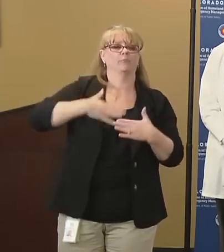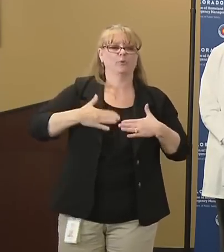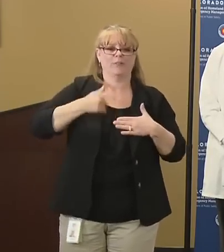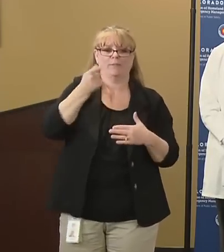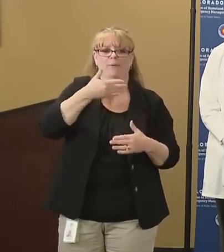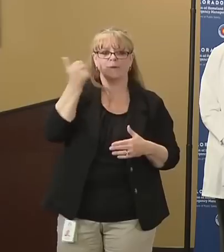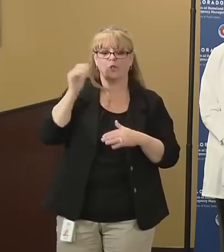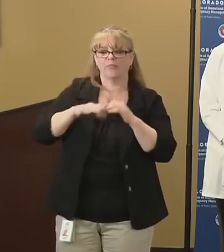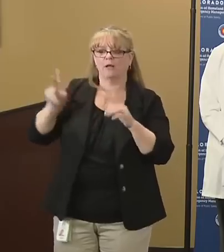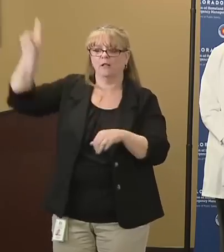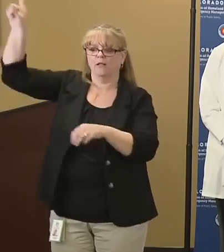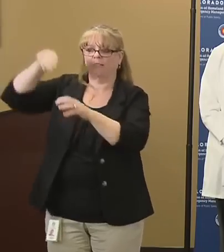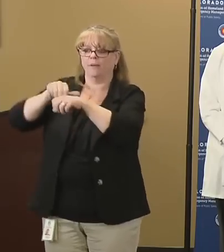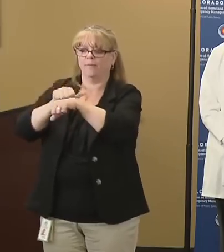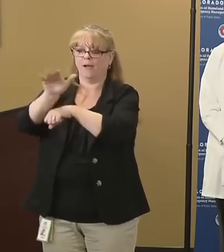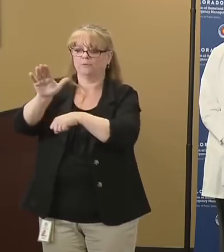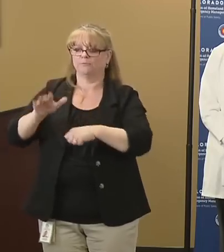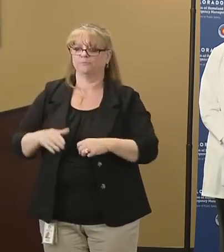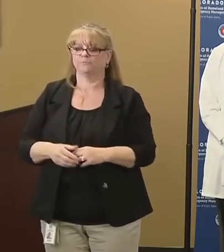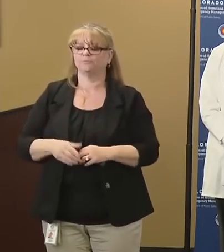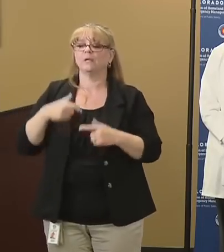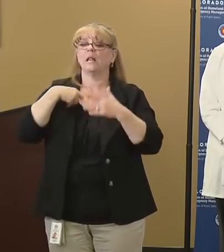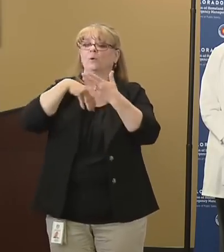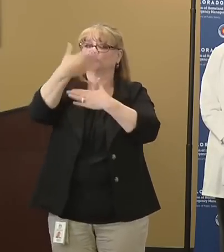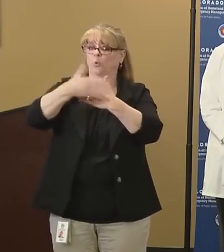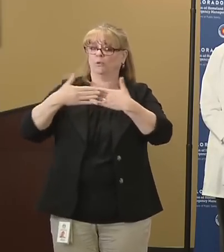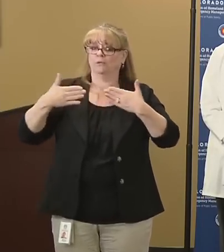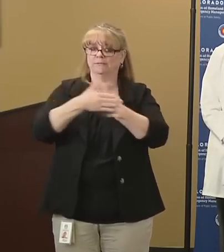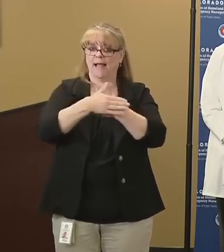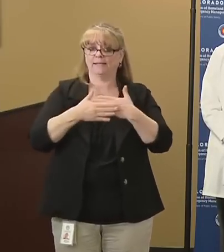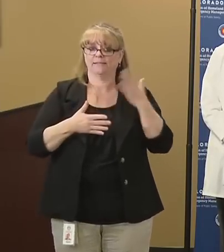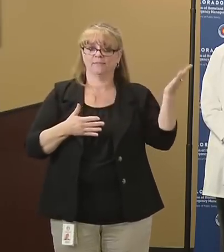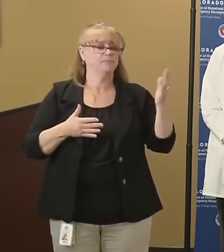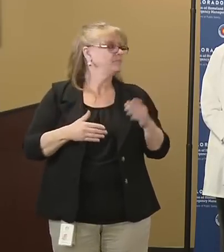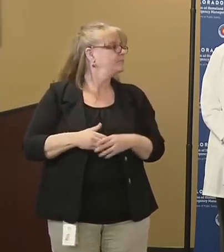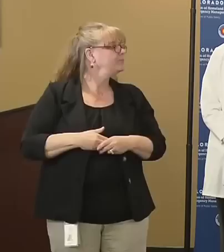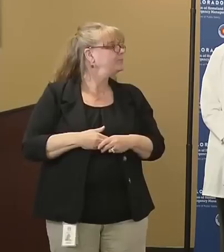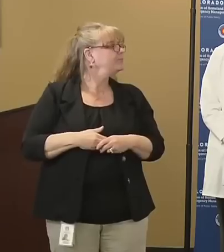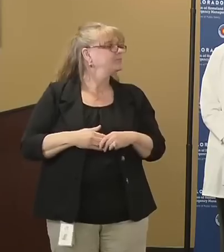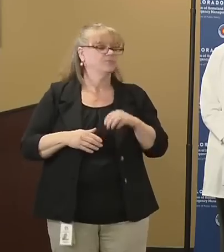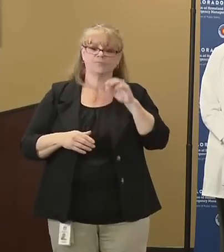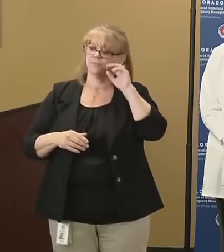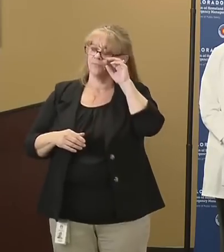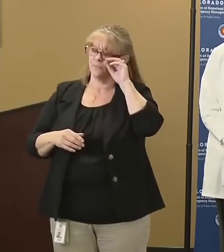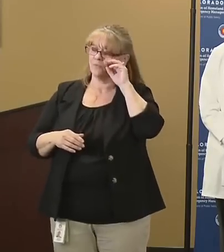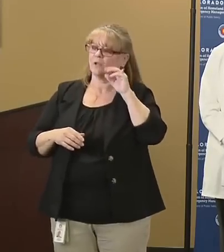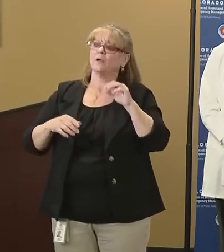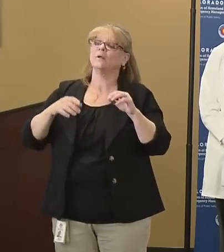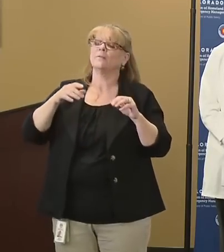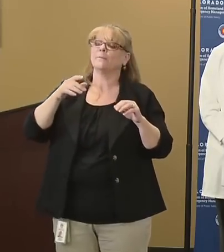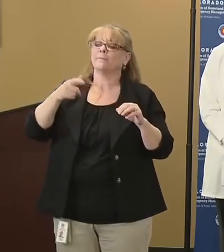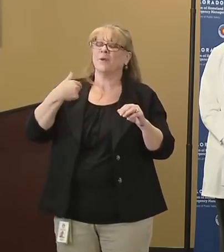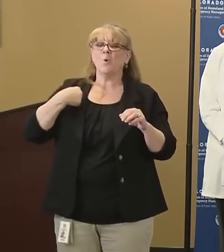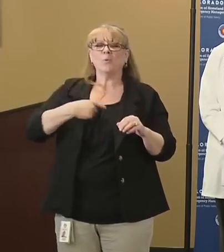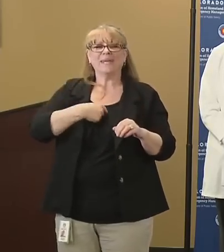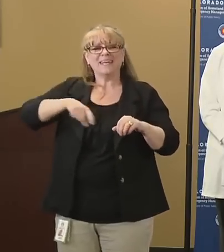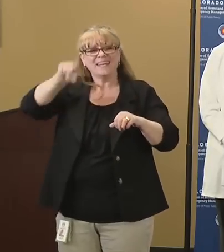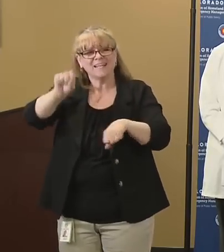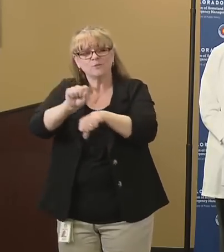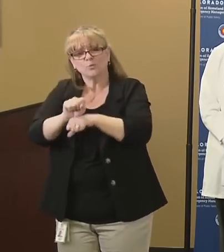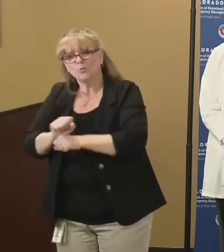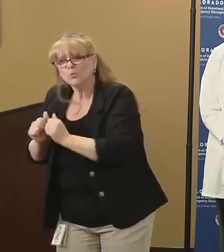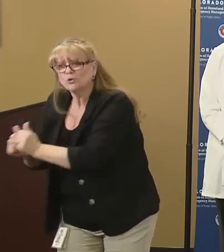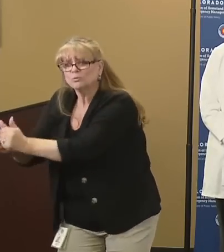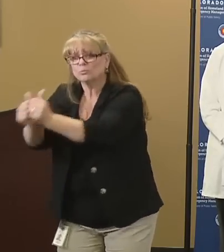yet in crisis. Next slide, please. We are all in this together, all together,